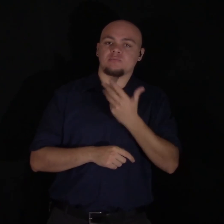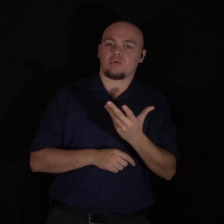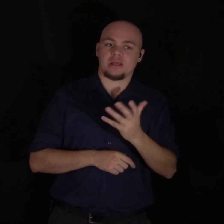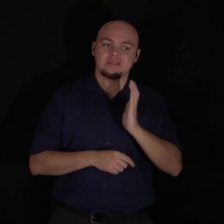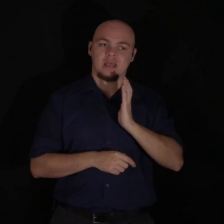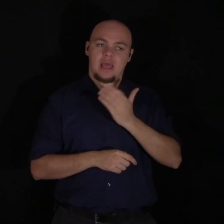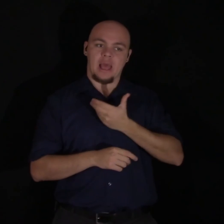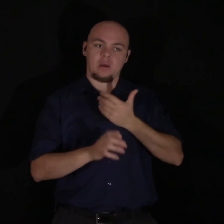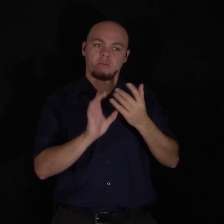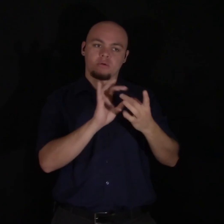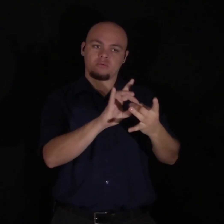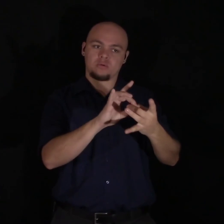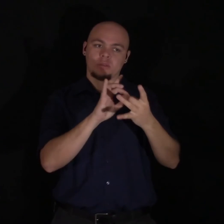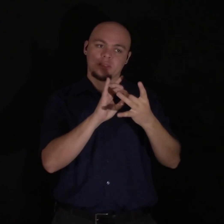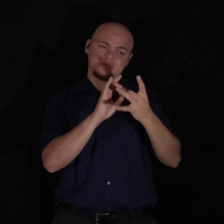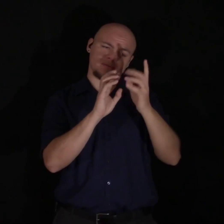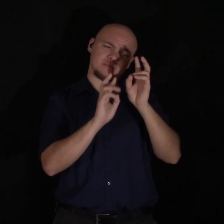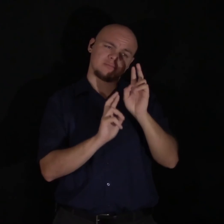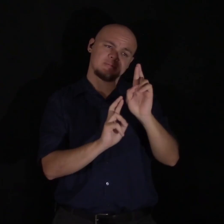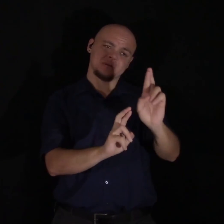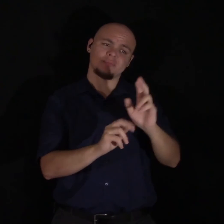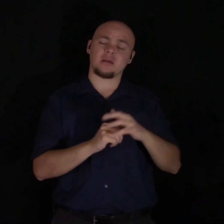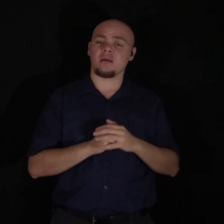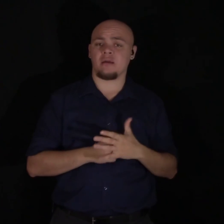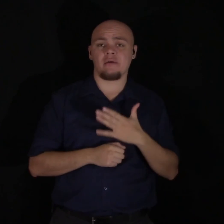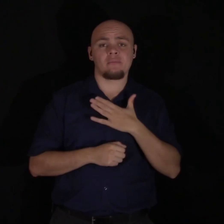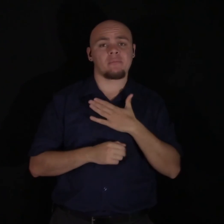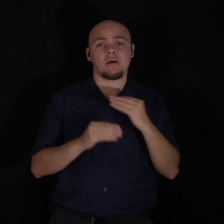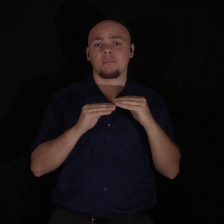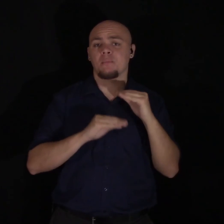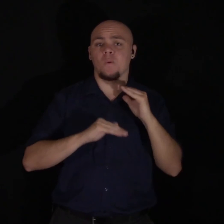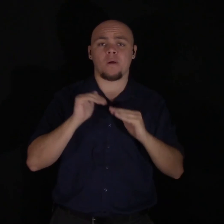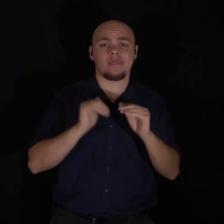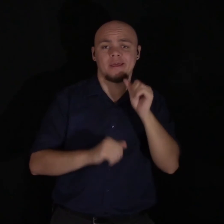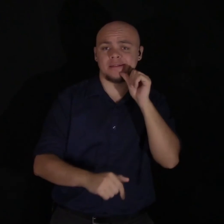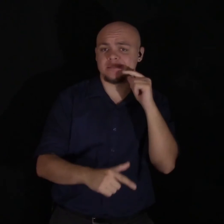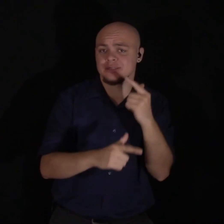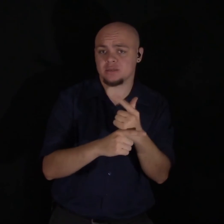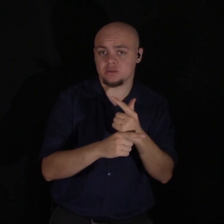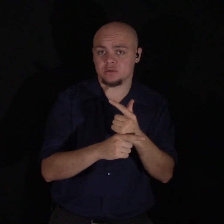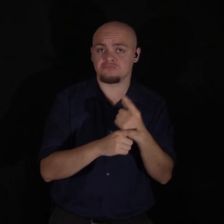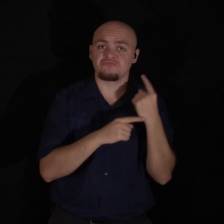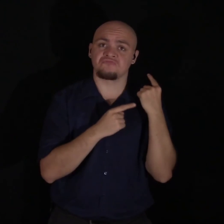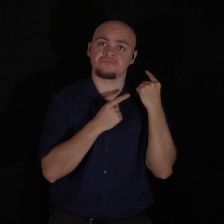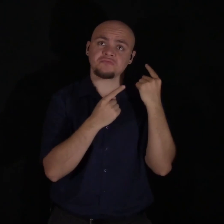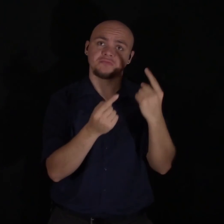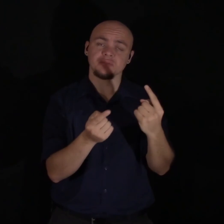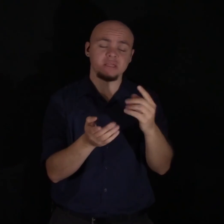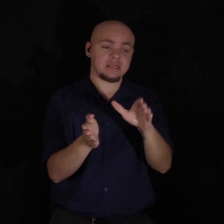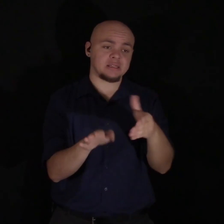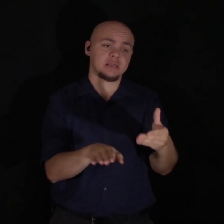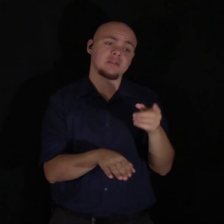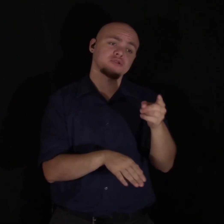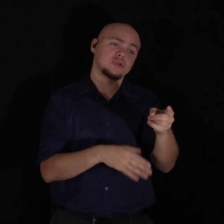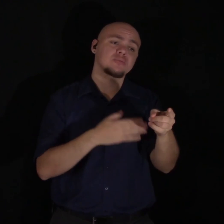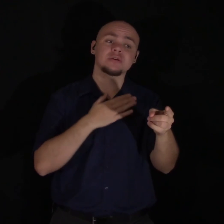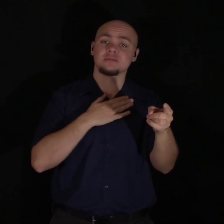which she stood to me. My more-than-sister, since till death she was to be mine only.